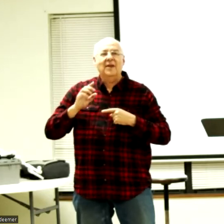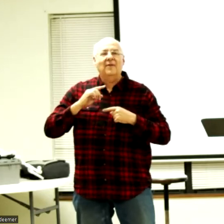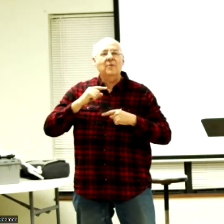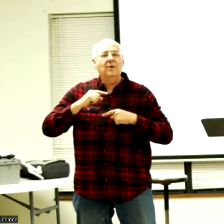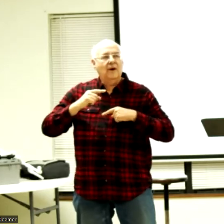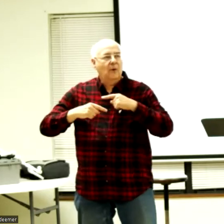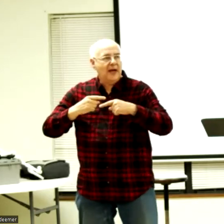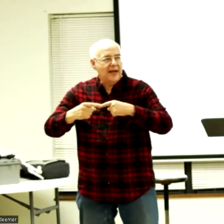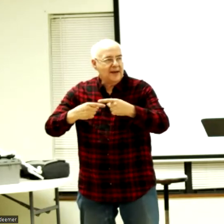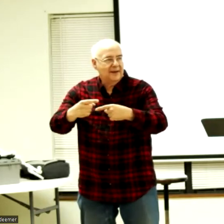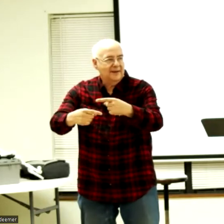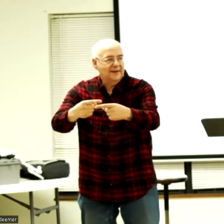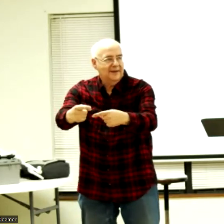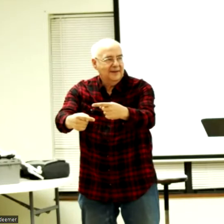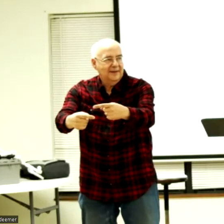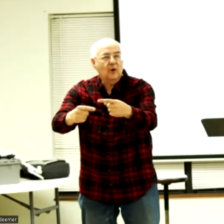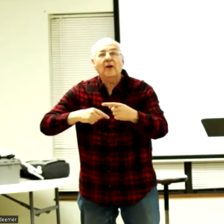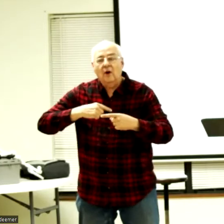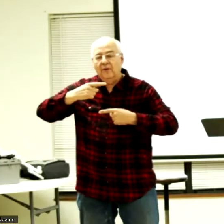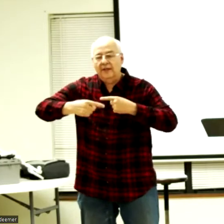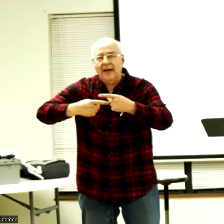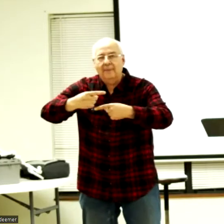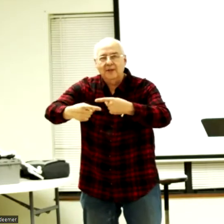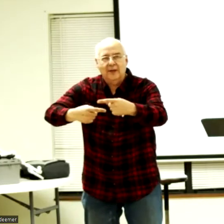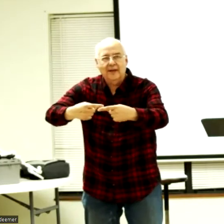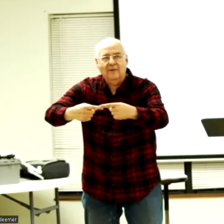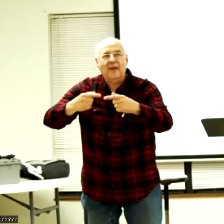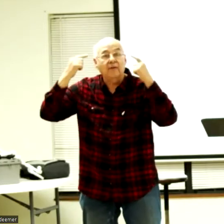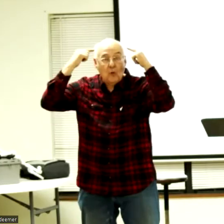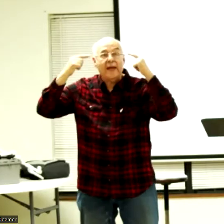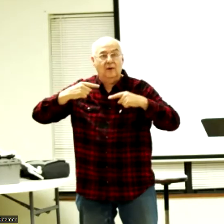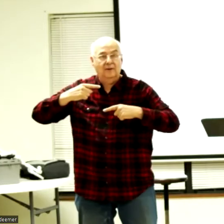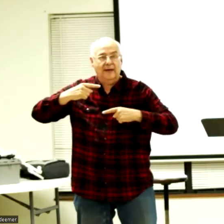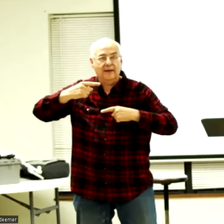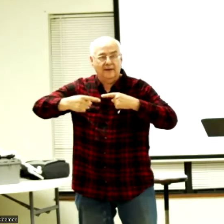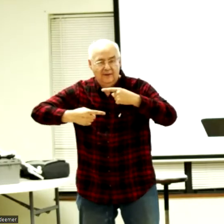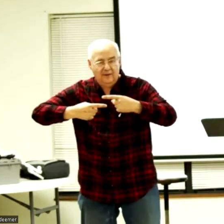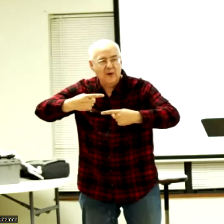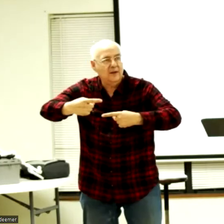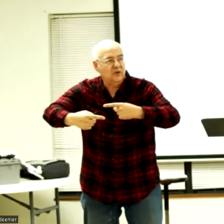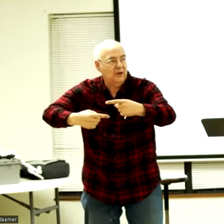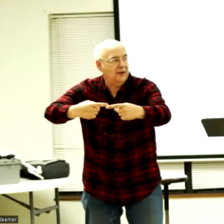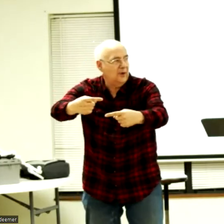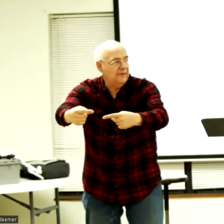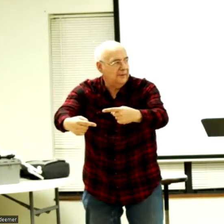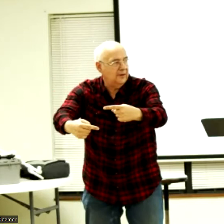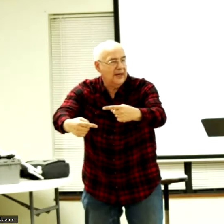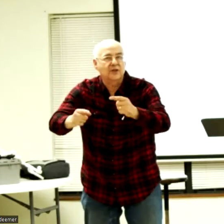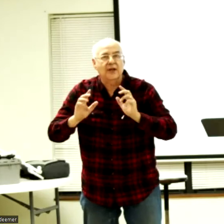If you move away, going over the top this way, if you think of a wheel, right? The wheel is rolling away from you. That's a sign